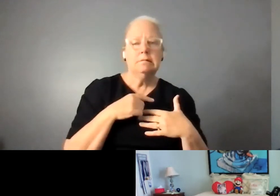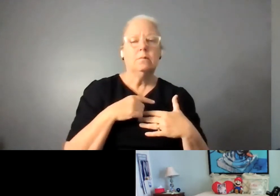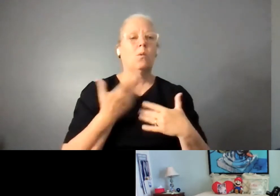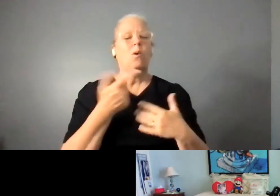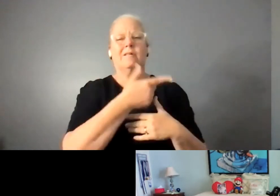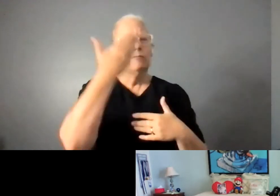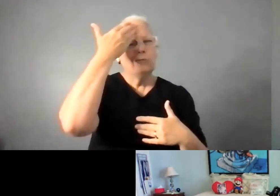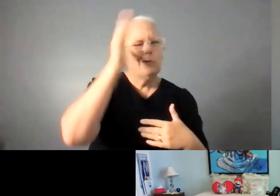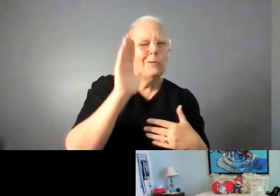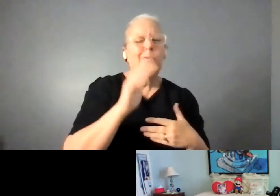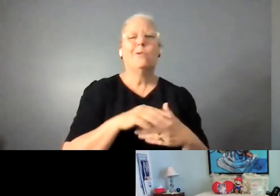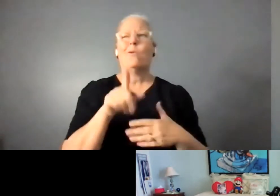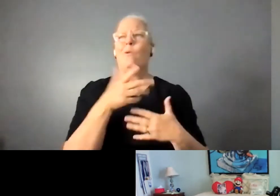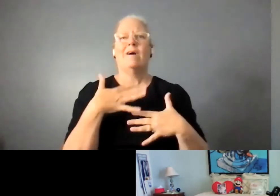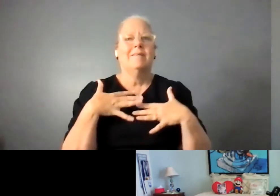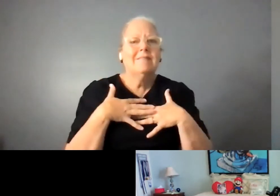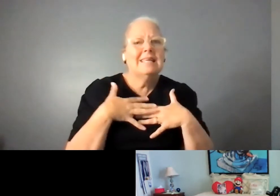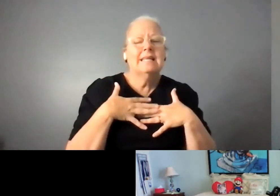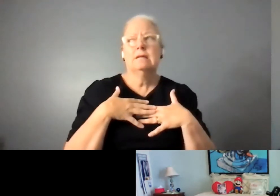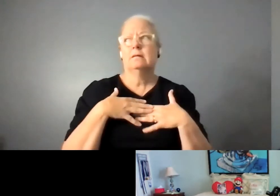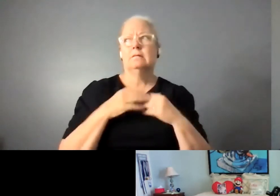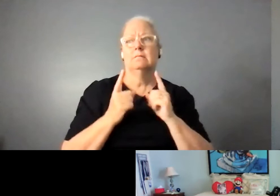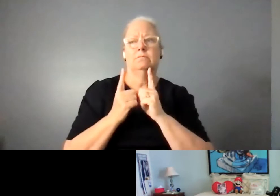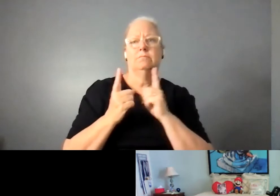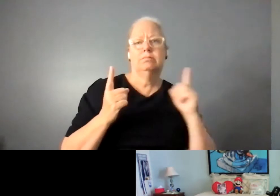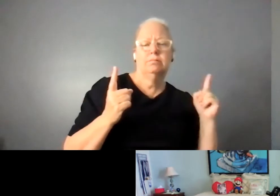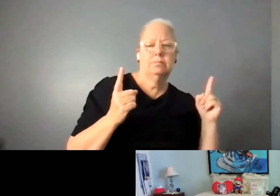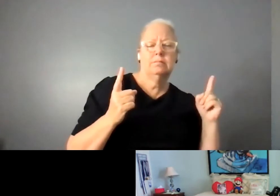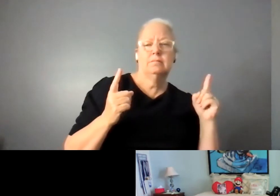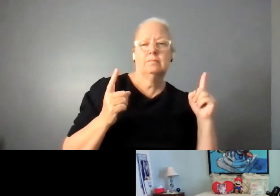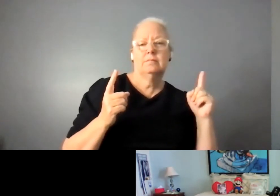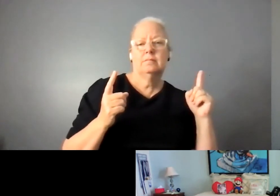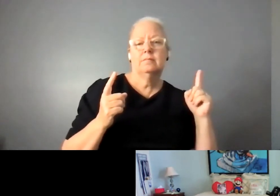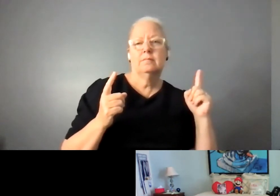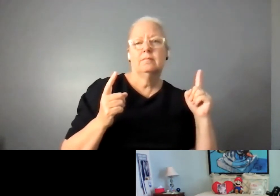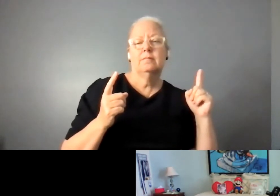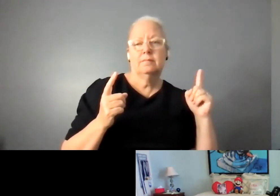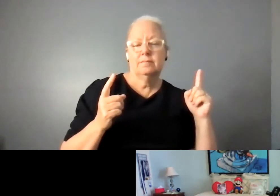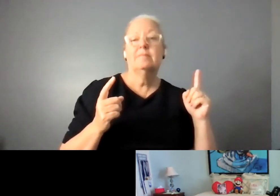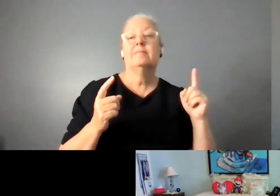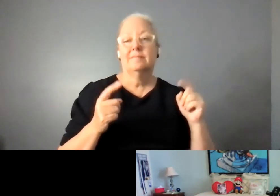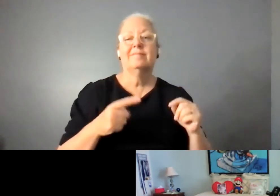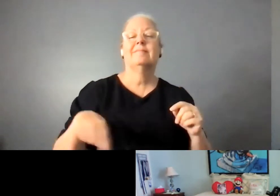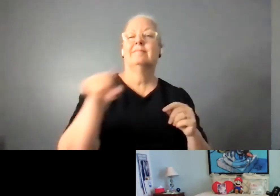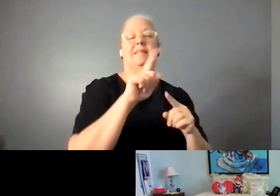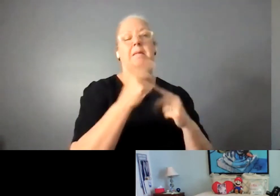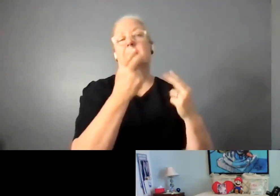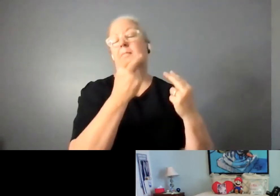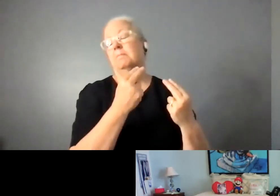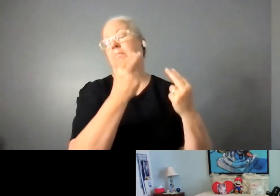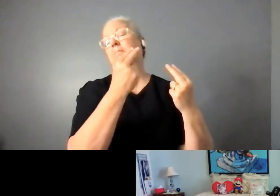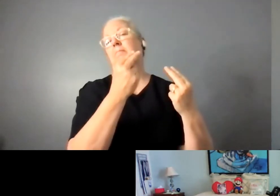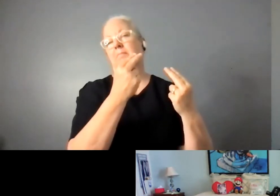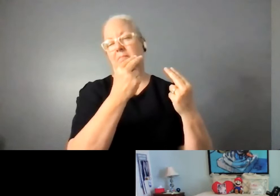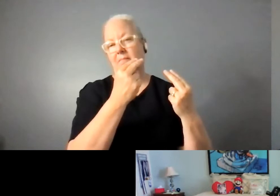fear. And in some cases, society judges us based on our disability and not because we're able to